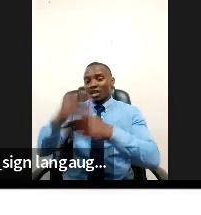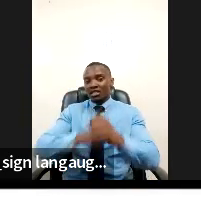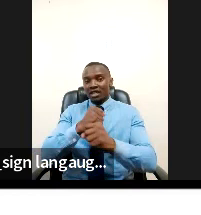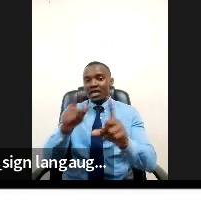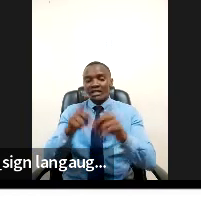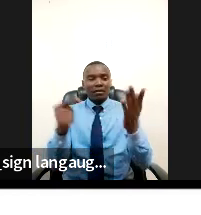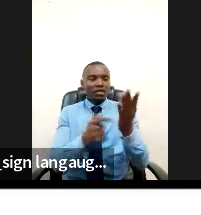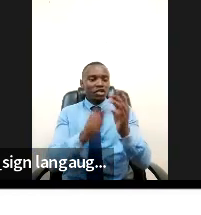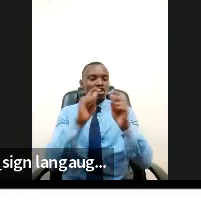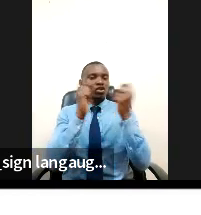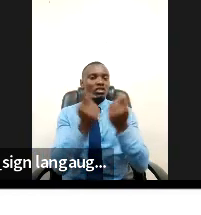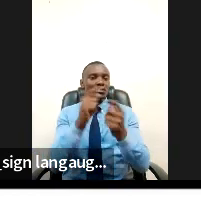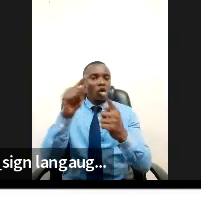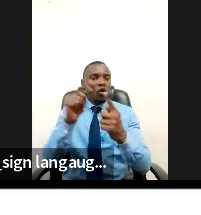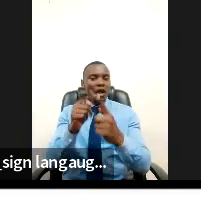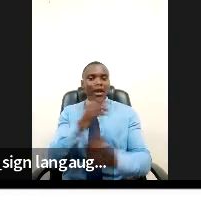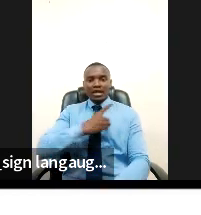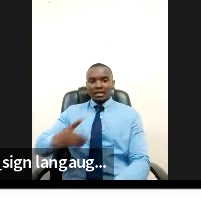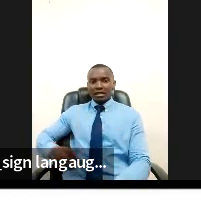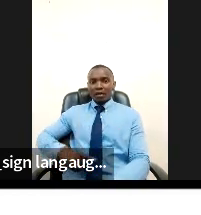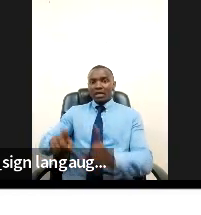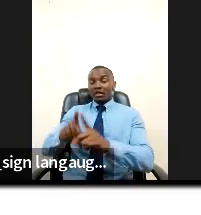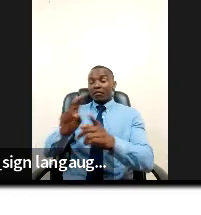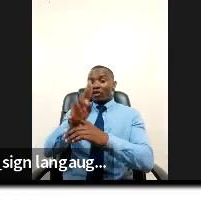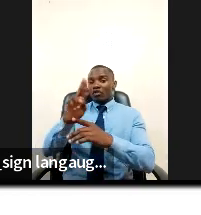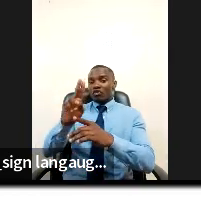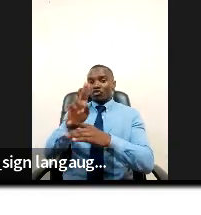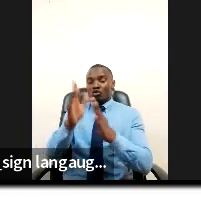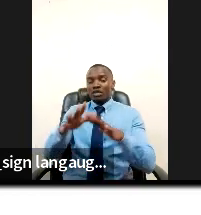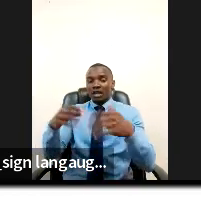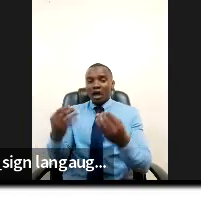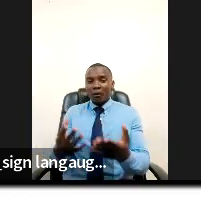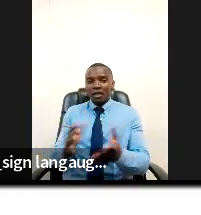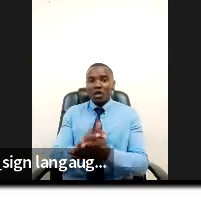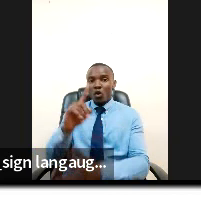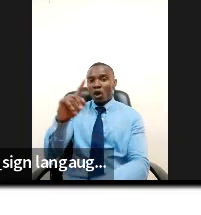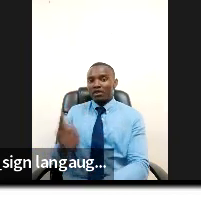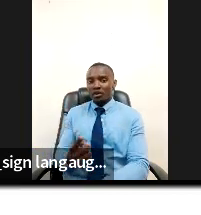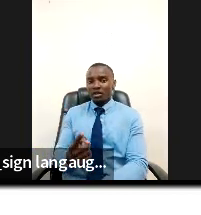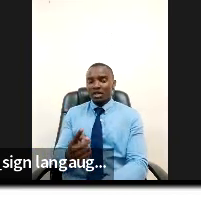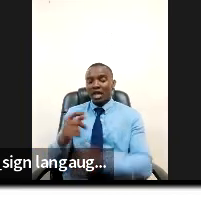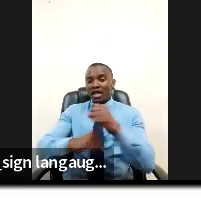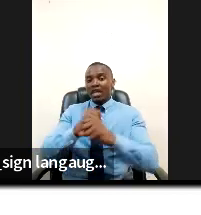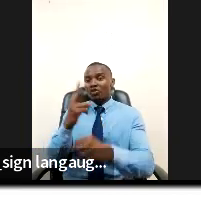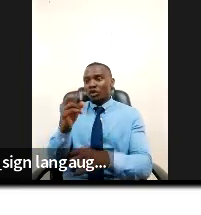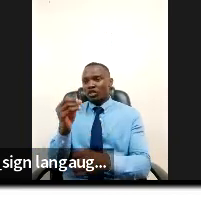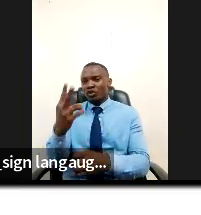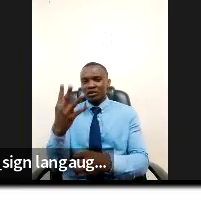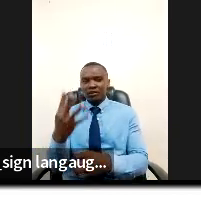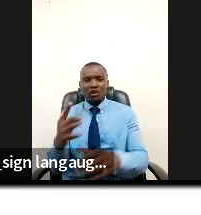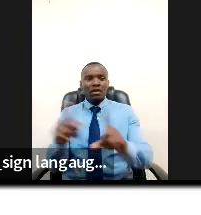by December 2023, a user base of 1,000 users by 2024. We also plan to partner with schools, universities, and